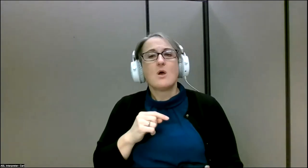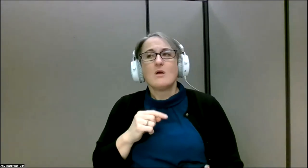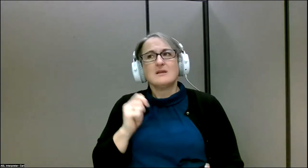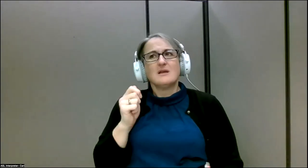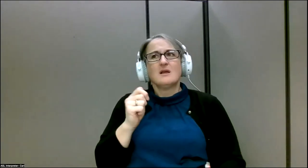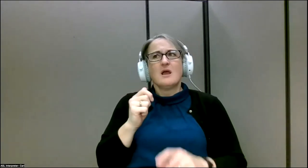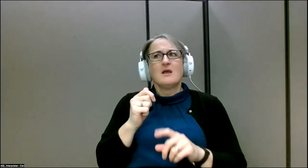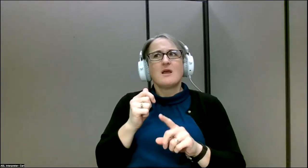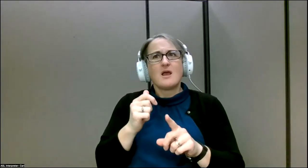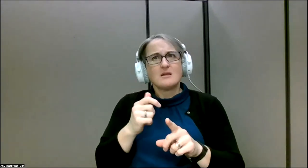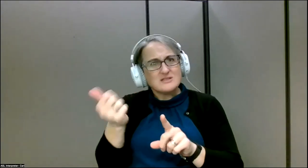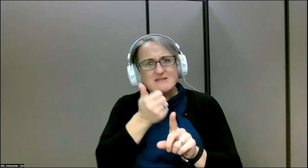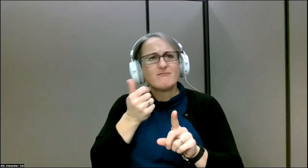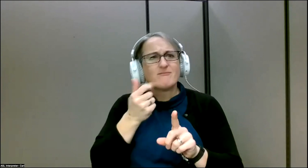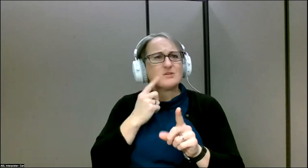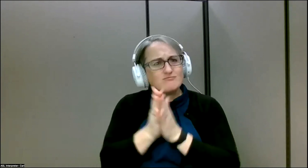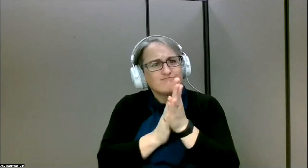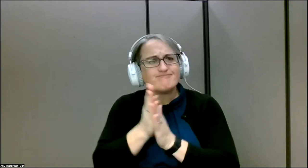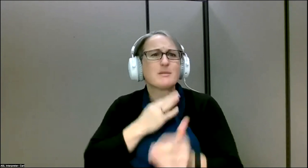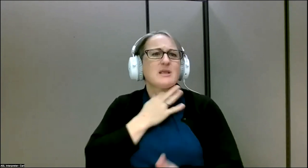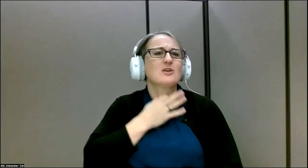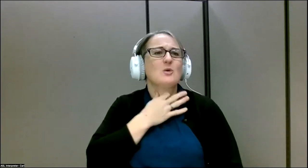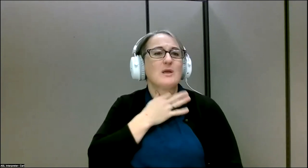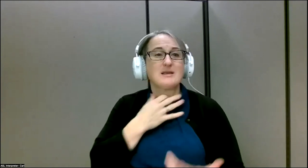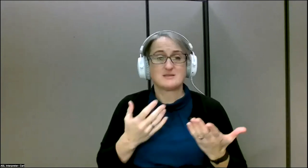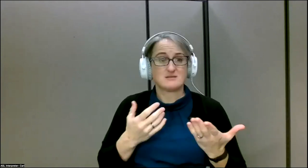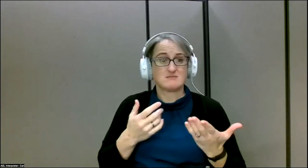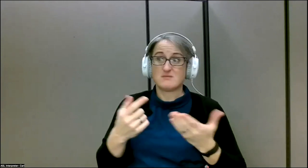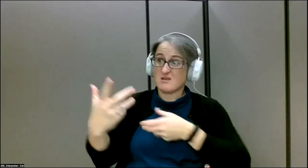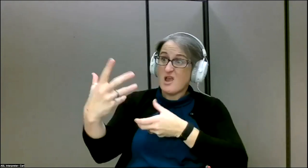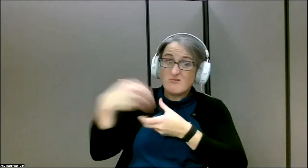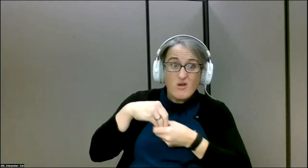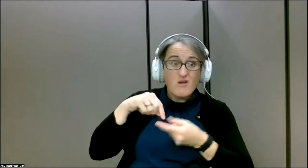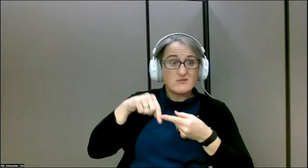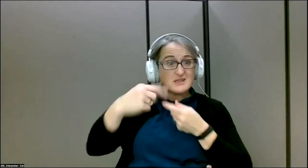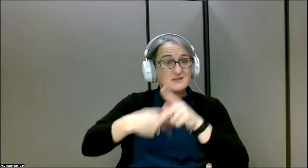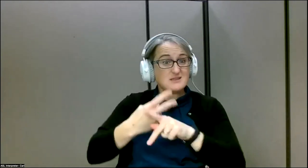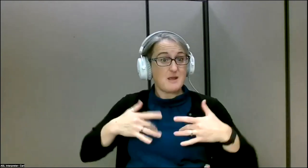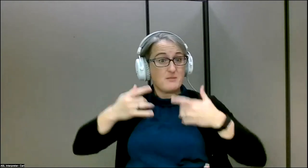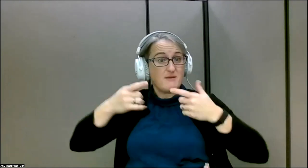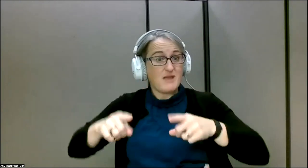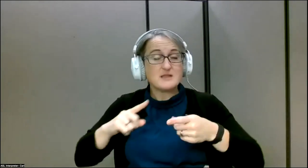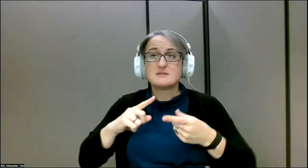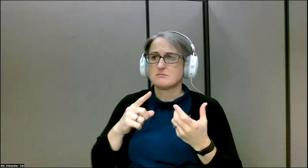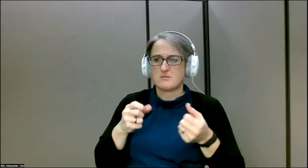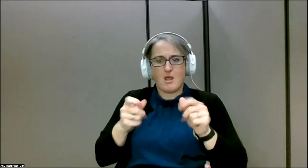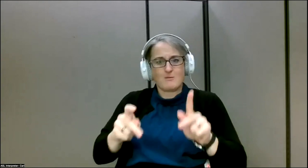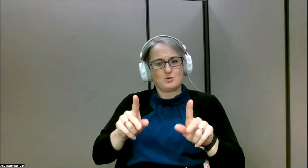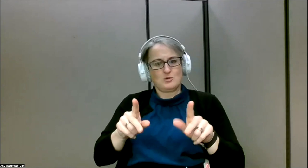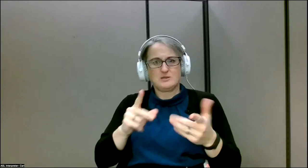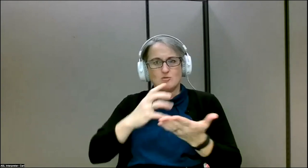be interested, ask questions, go to events like this, opportunities to learn more